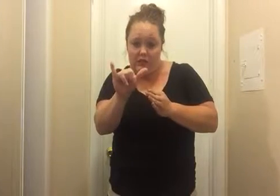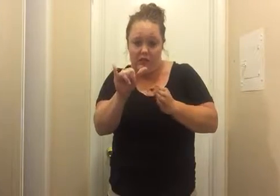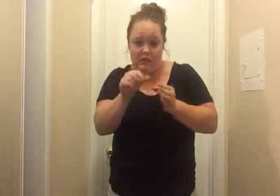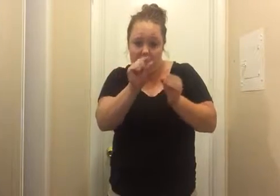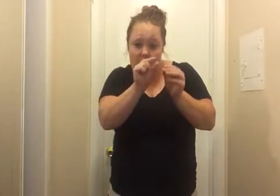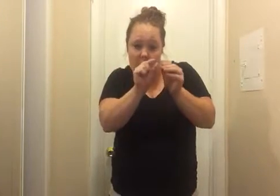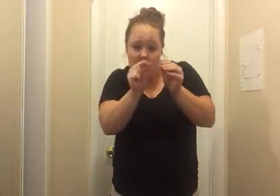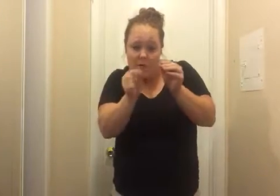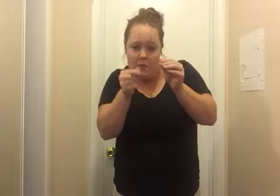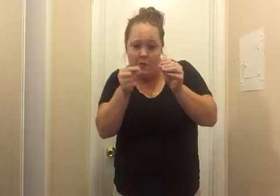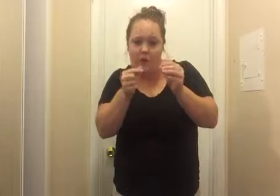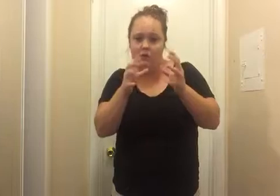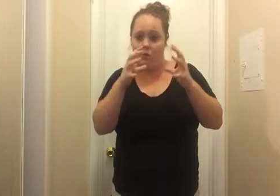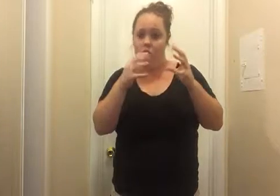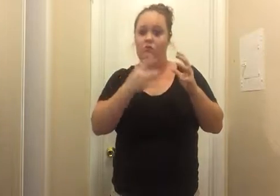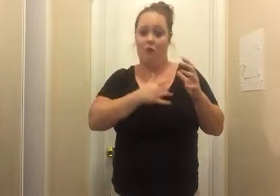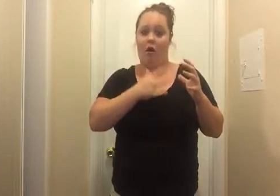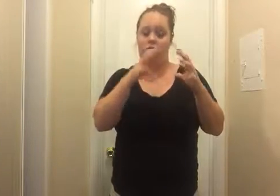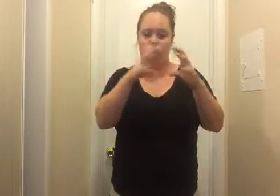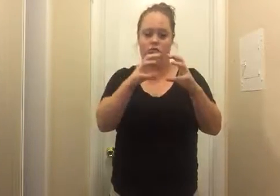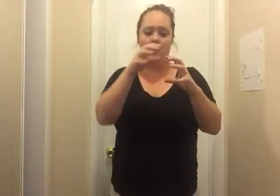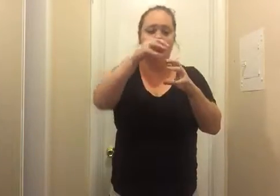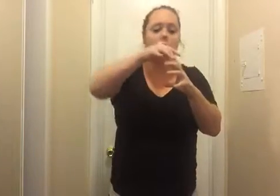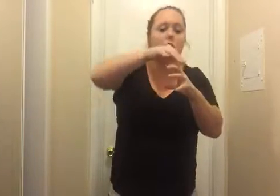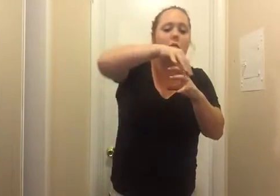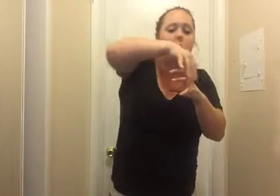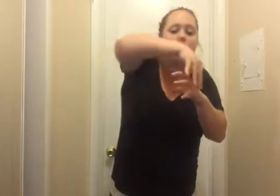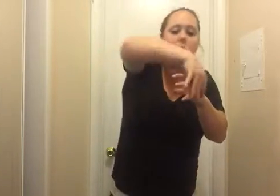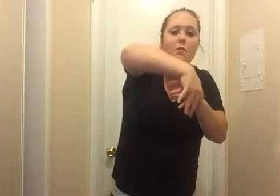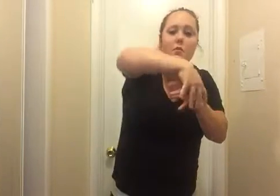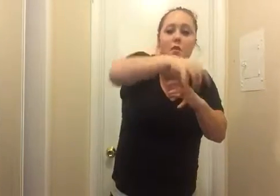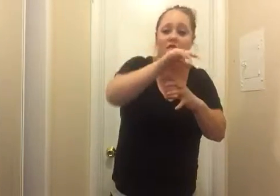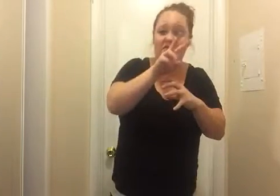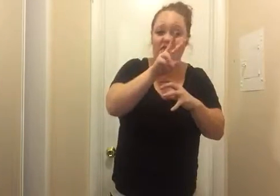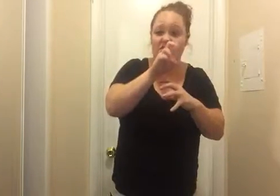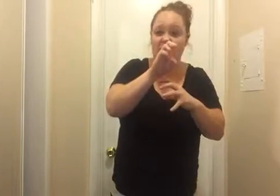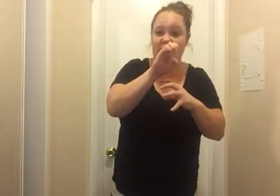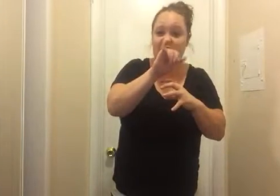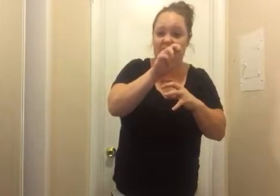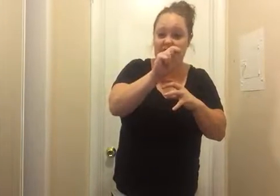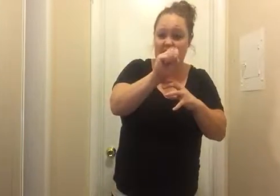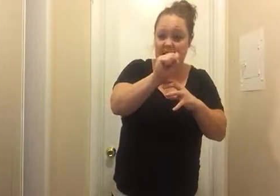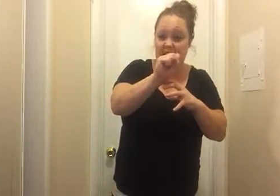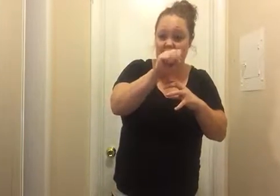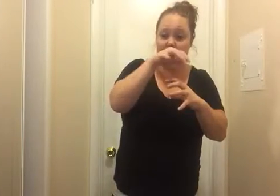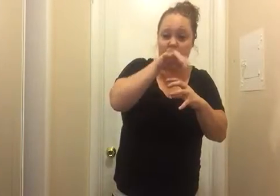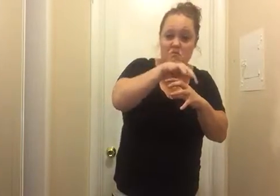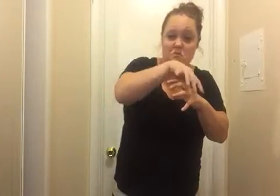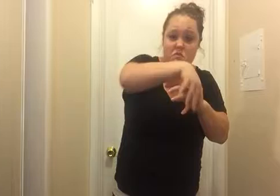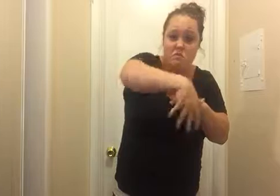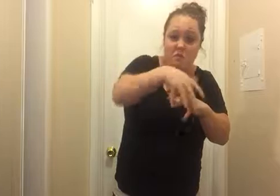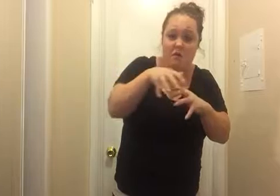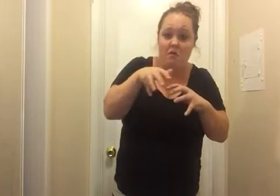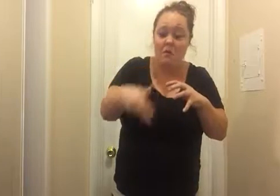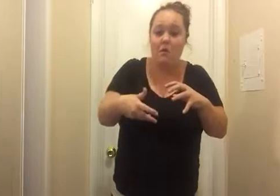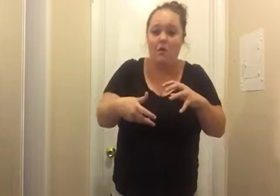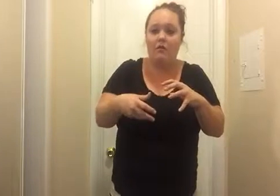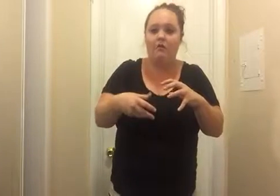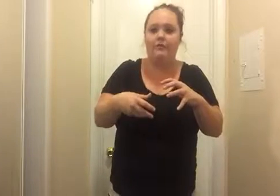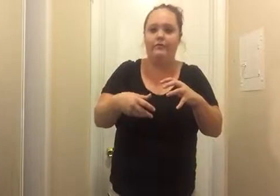disease, or when they're talking about clogged arteries, not these big pipes, they're talking about the supply of blood to the heart. So the first